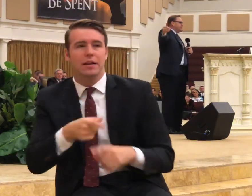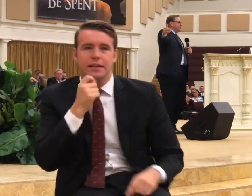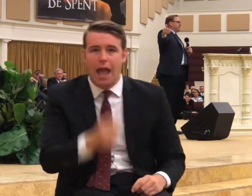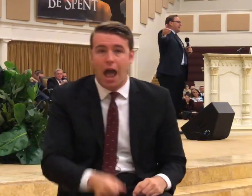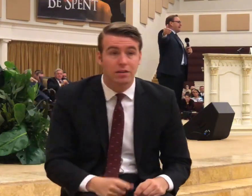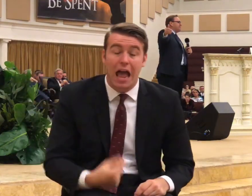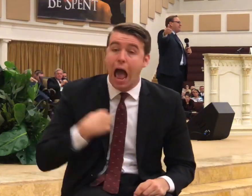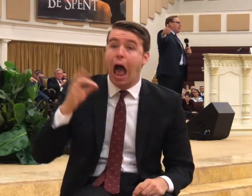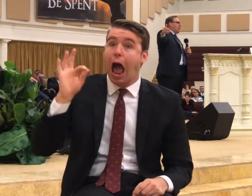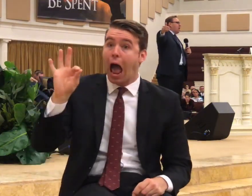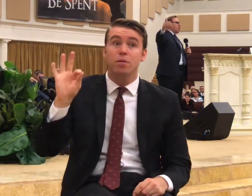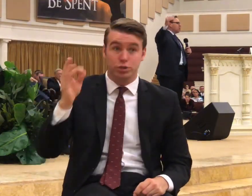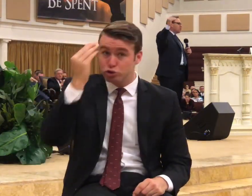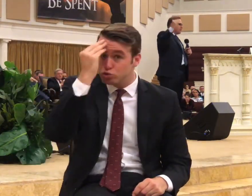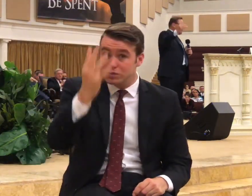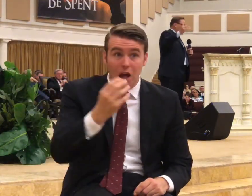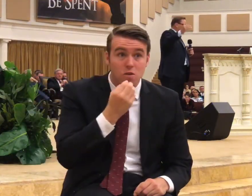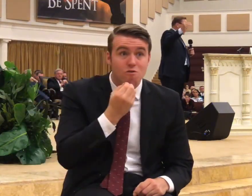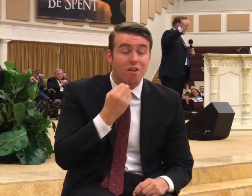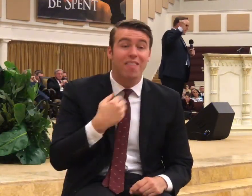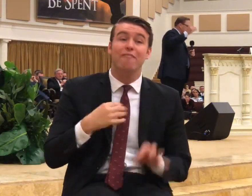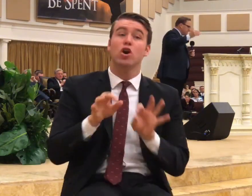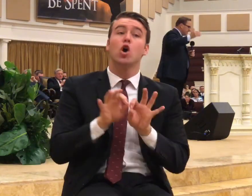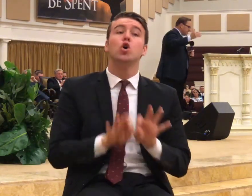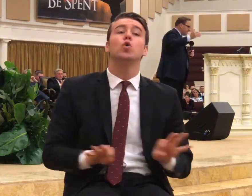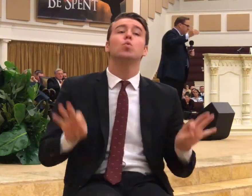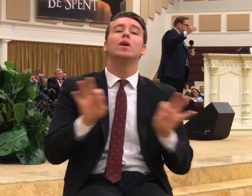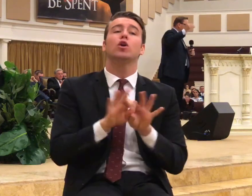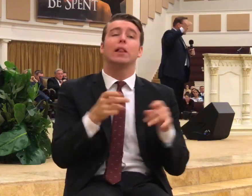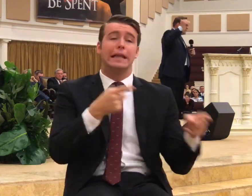I'm preaching to you tonight that there are critical